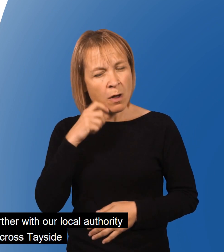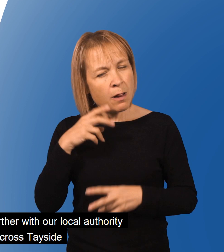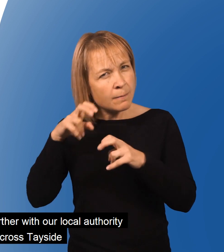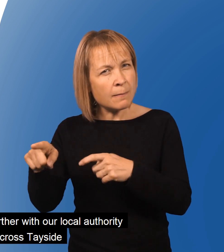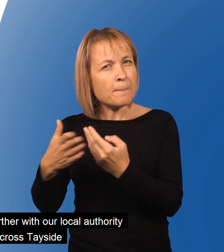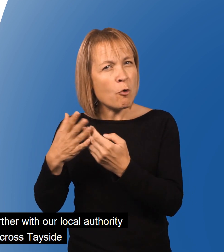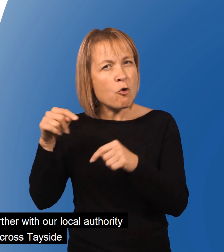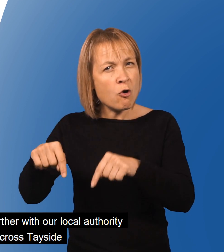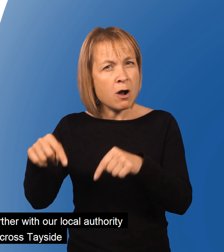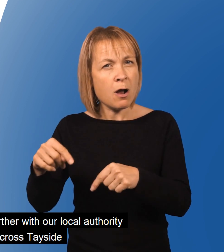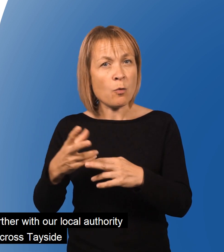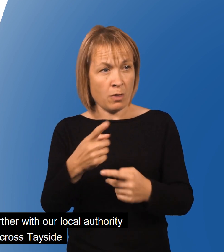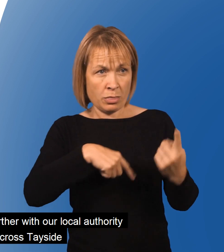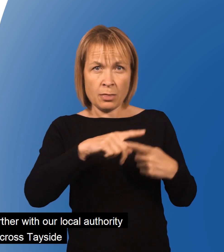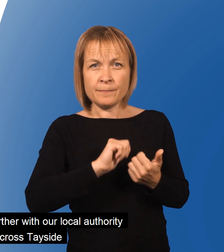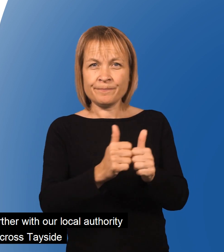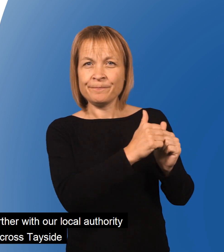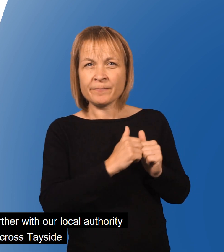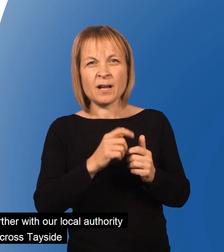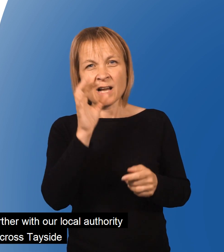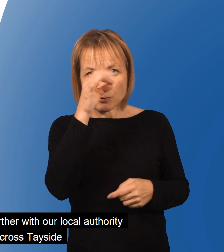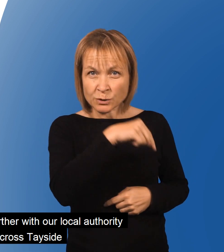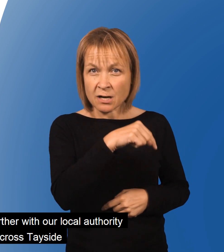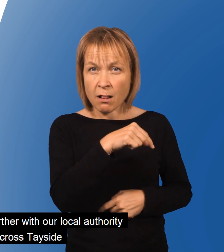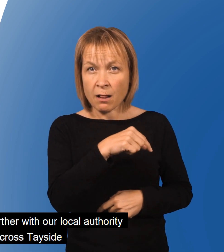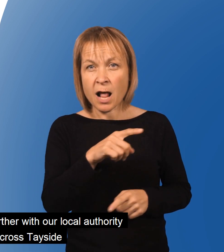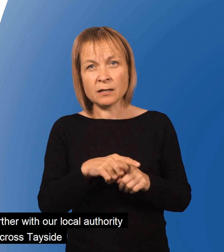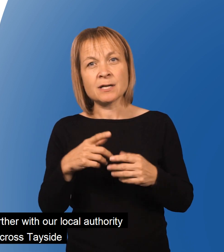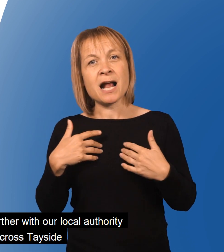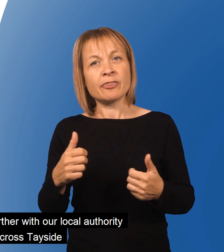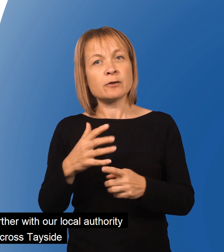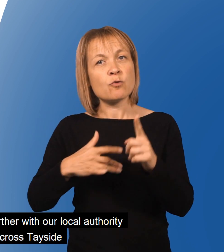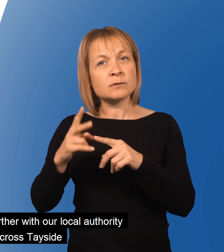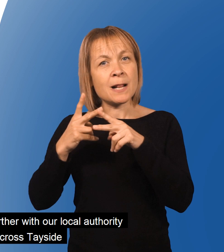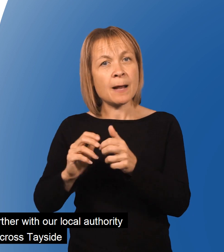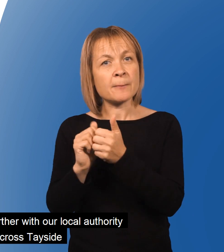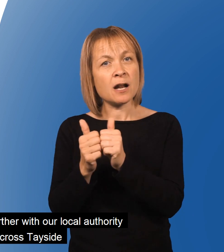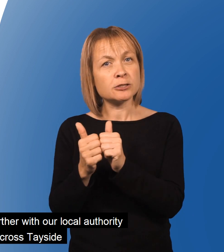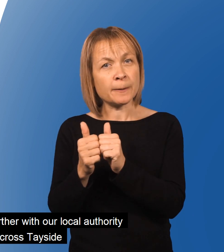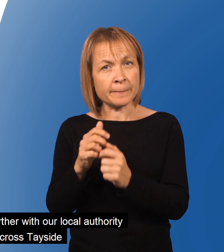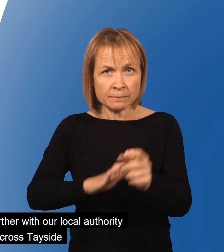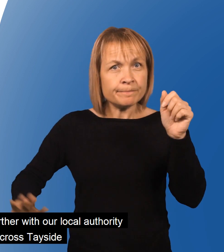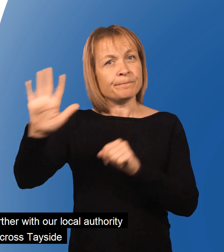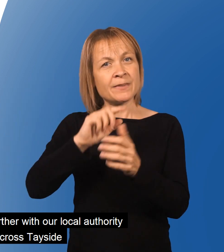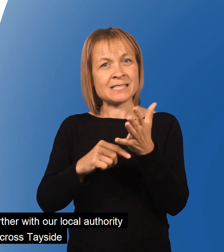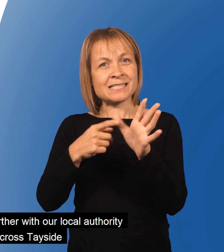We will investigate further with our local authority partners and health and social care partnerships across